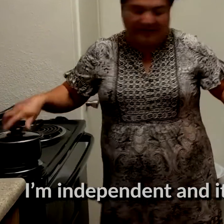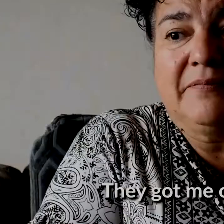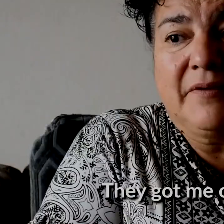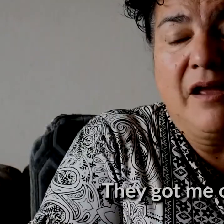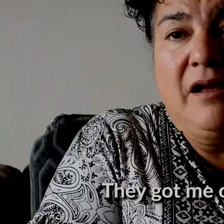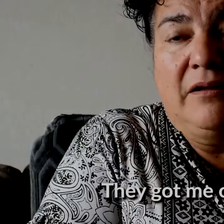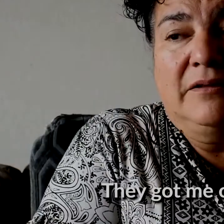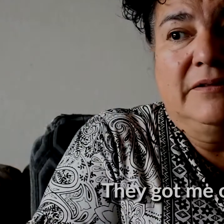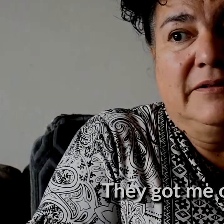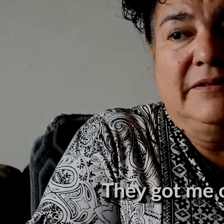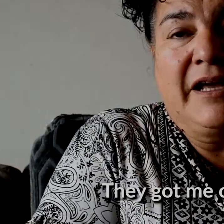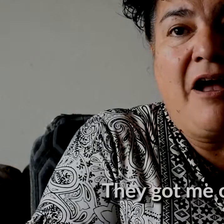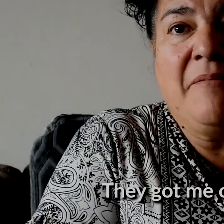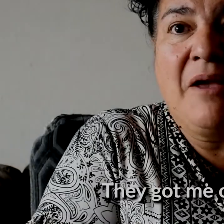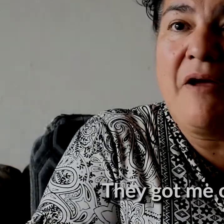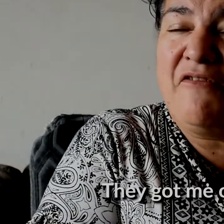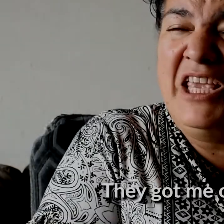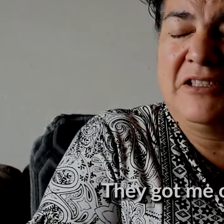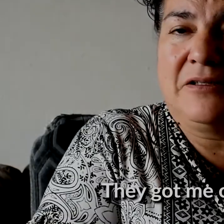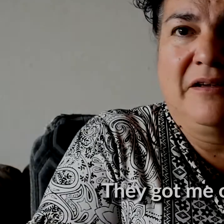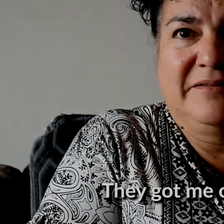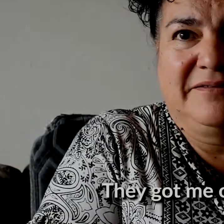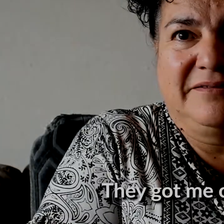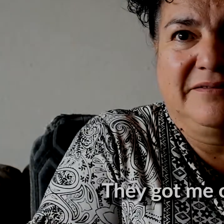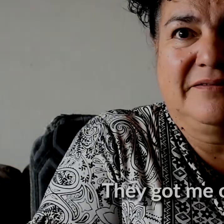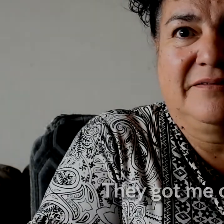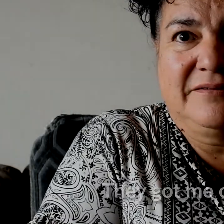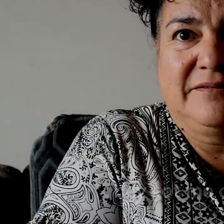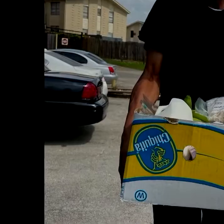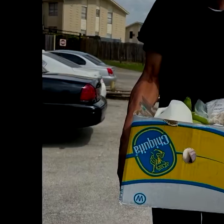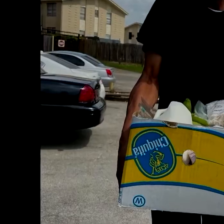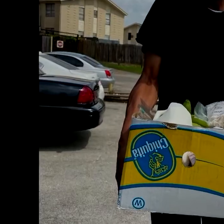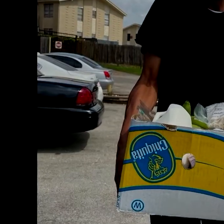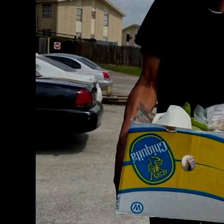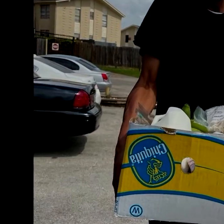awesome. They got me on my feet.